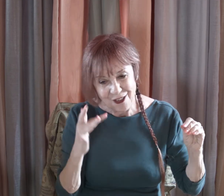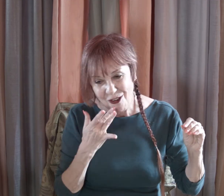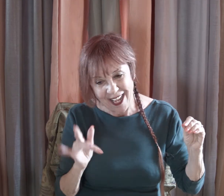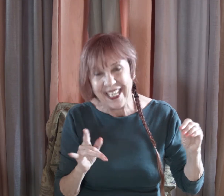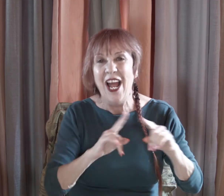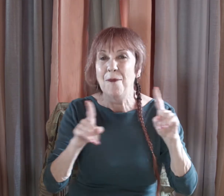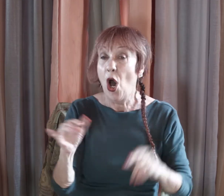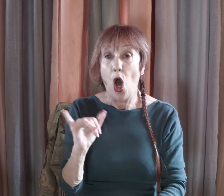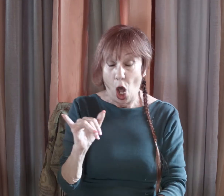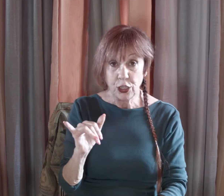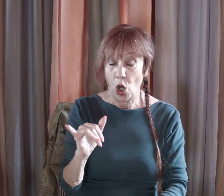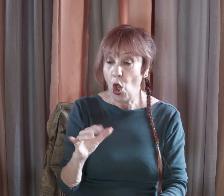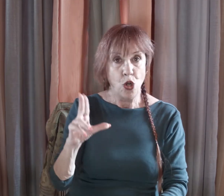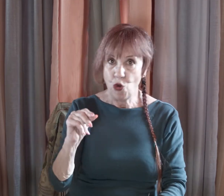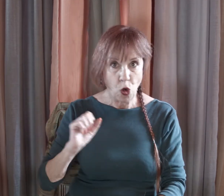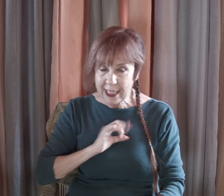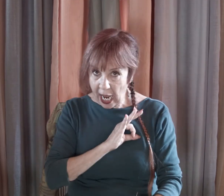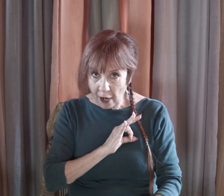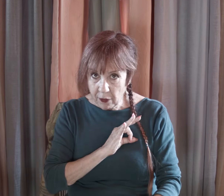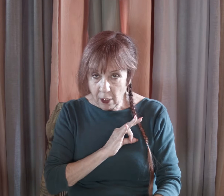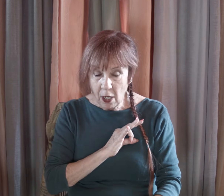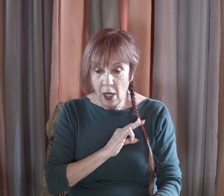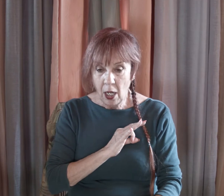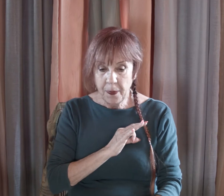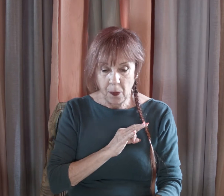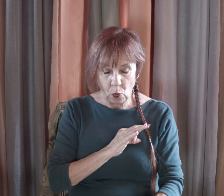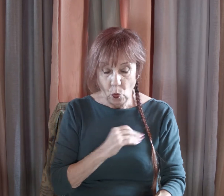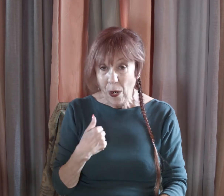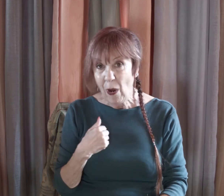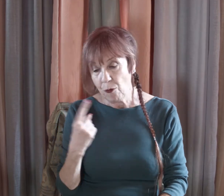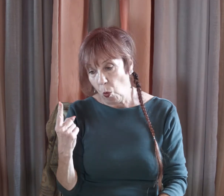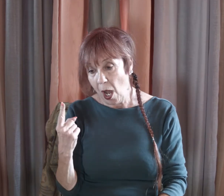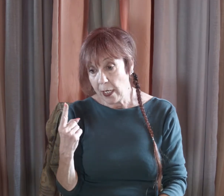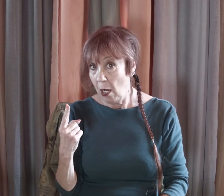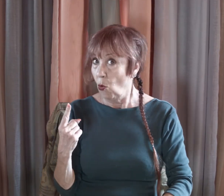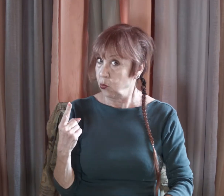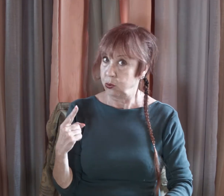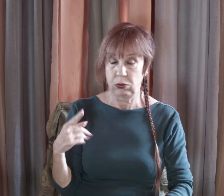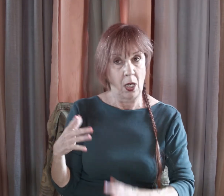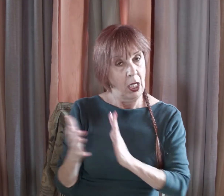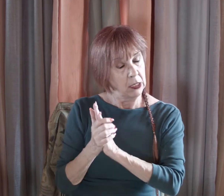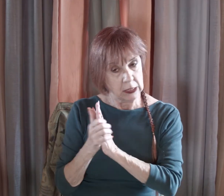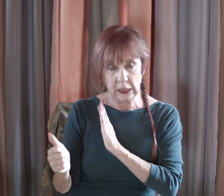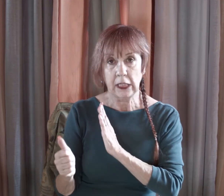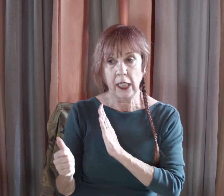lucky. And also, you got no staff. You got one very, very skilled